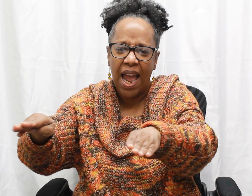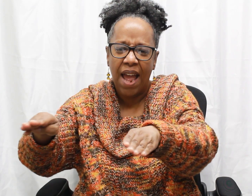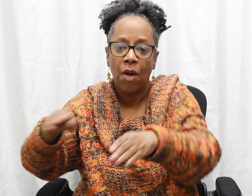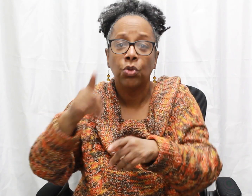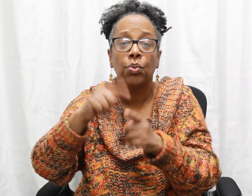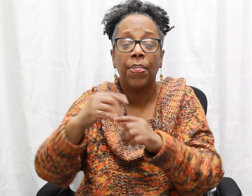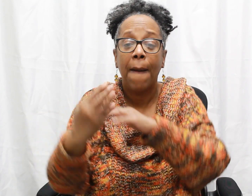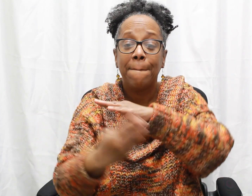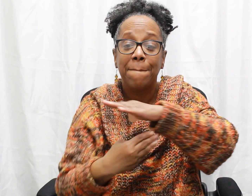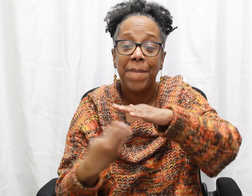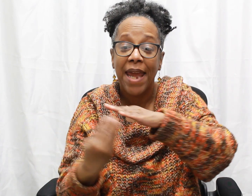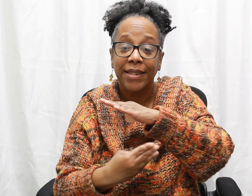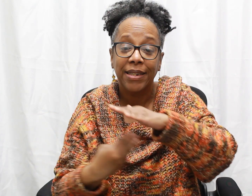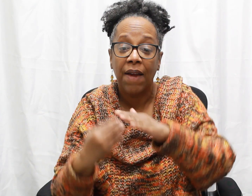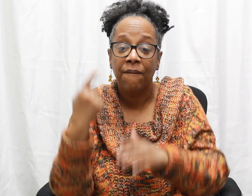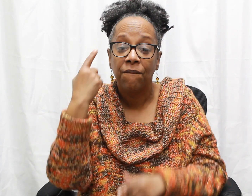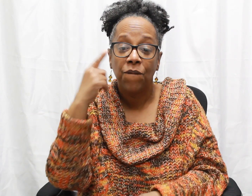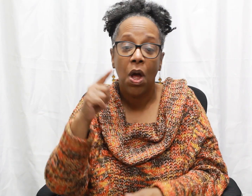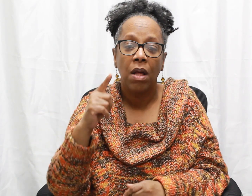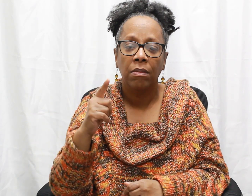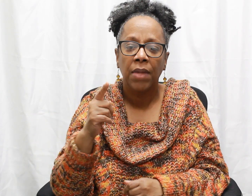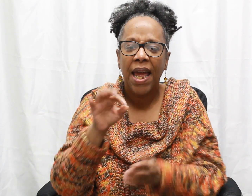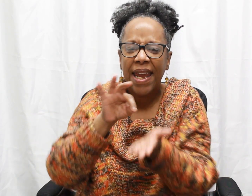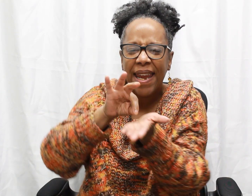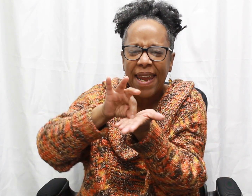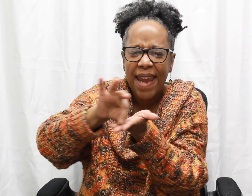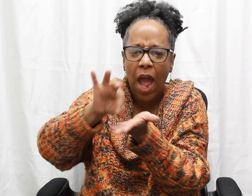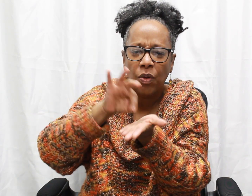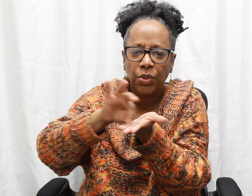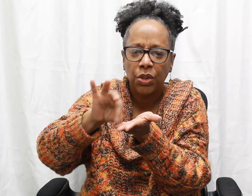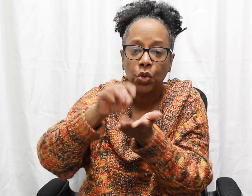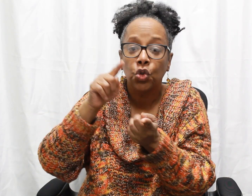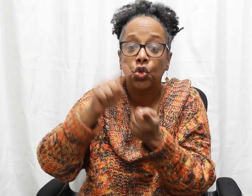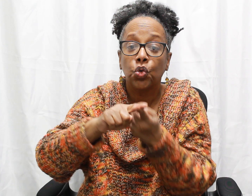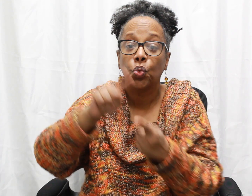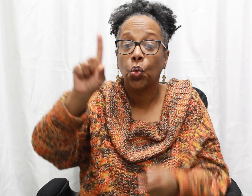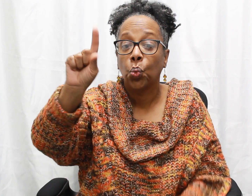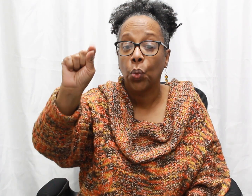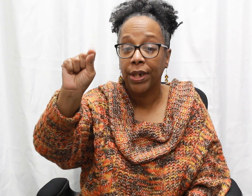20. Are you ready to get started? Let's jump in.